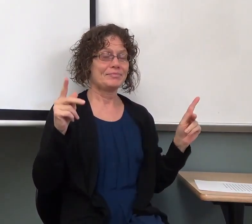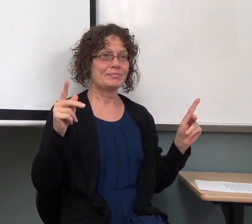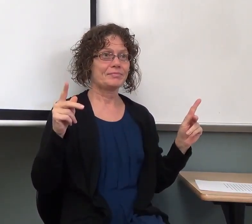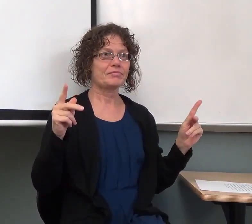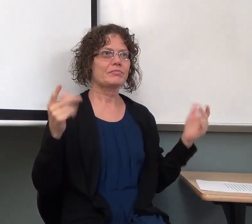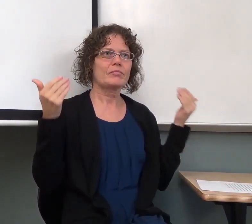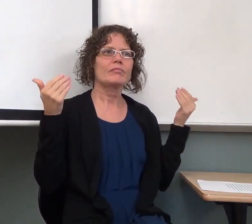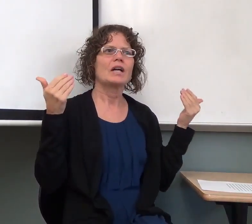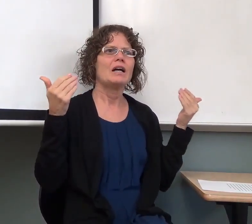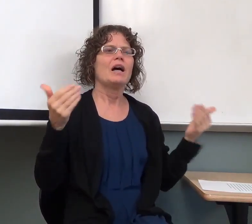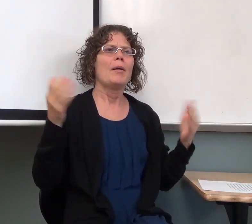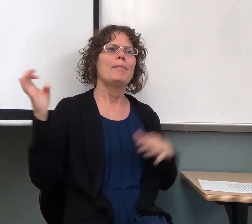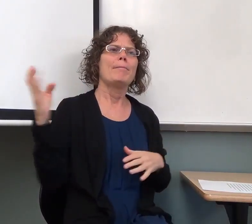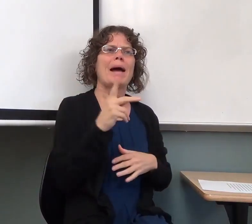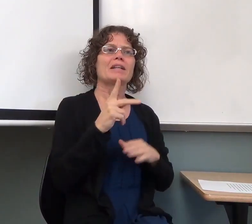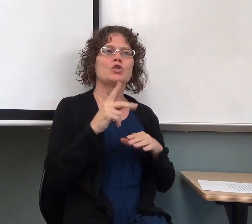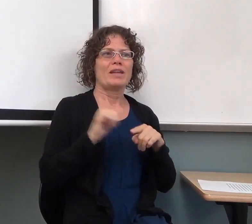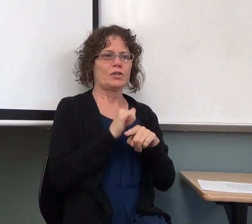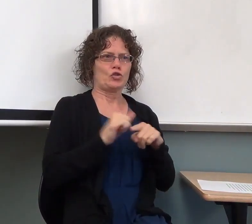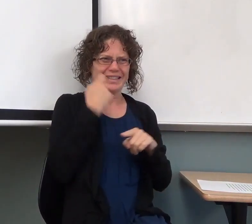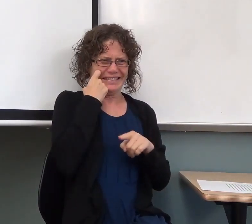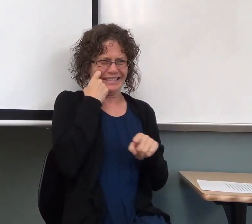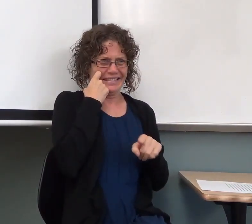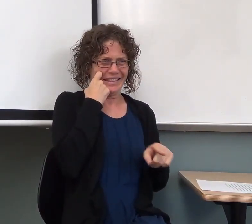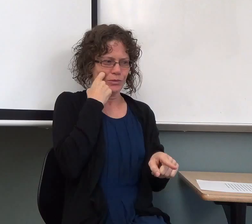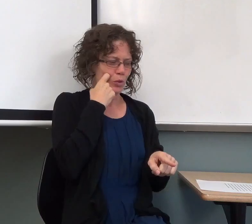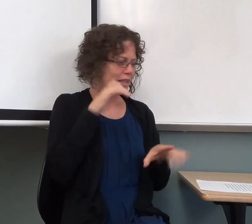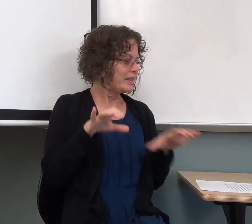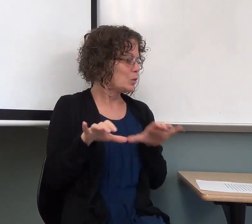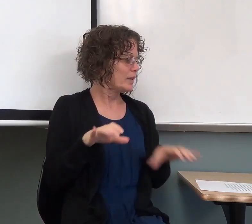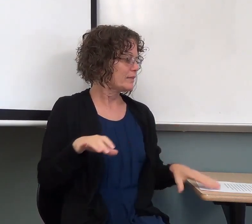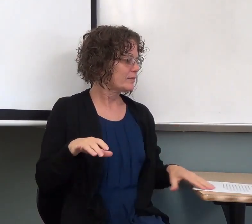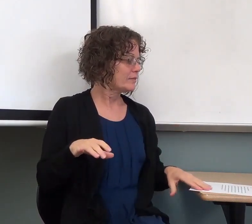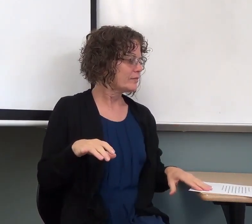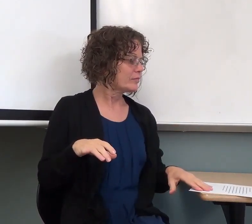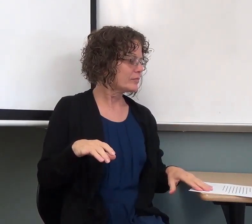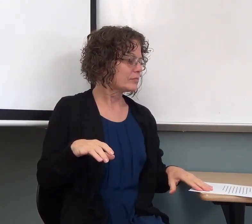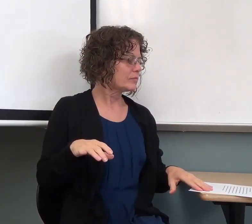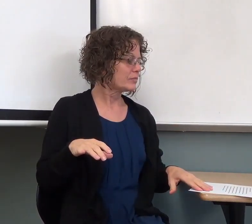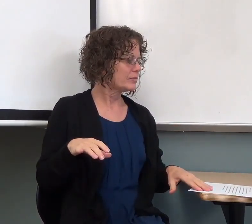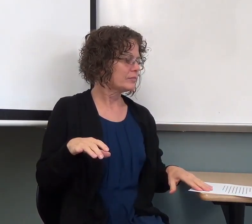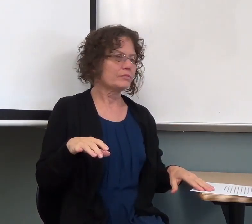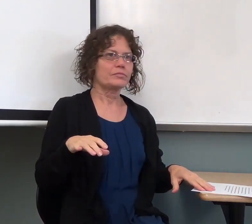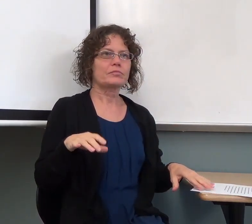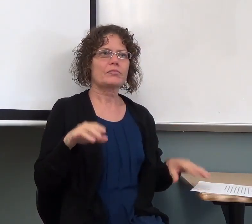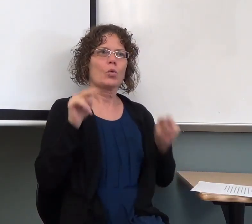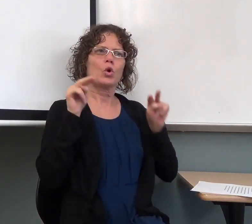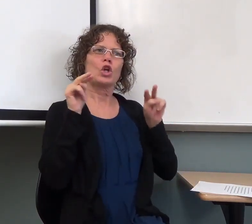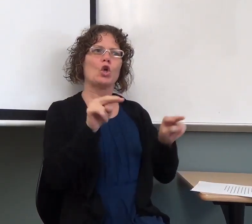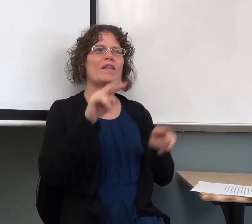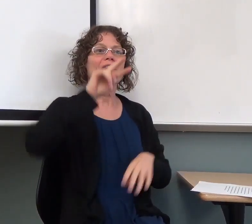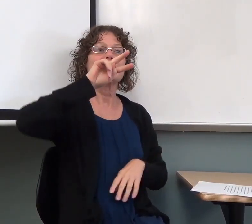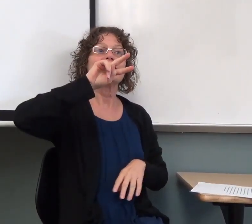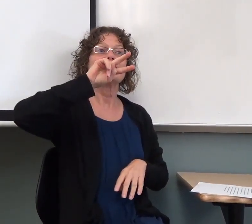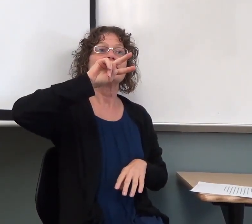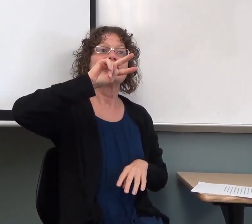Let's go back to the exercise we were just doing. And we're going to look at the second part of the